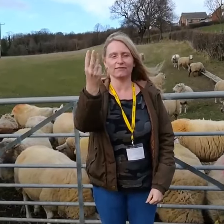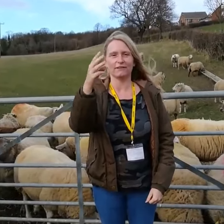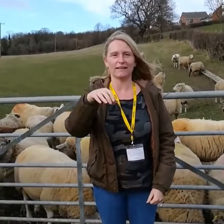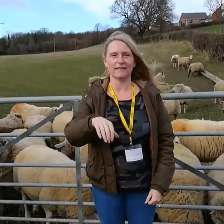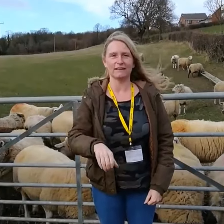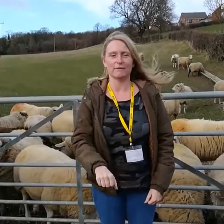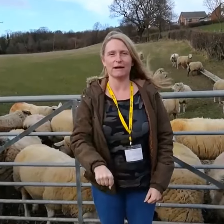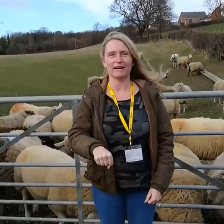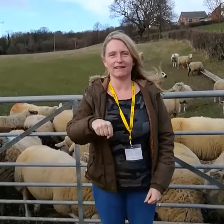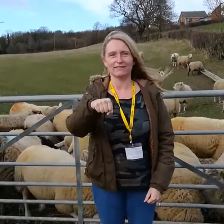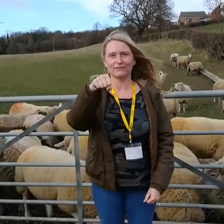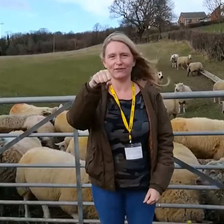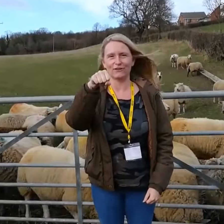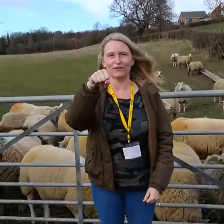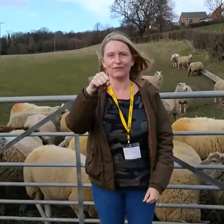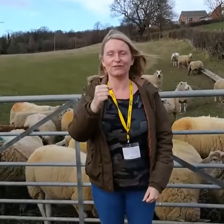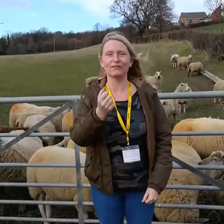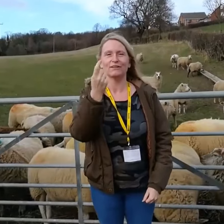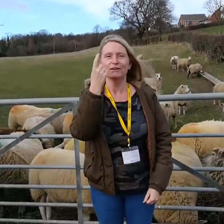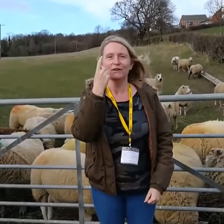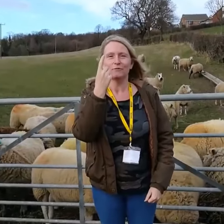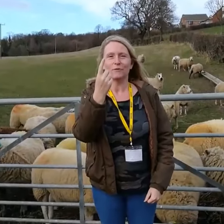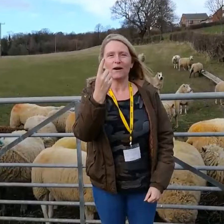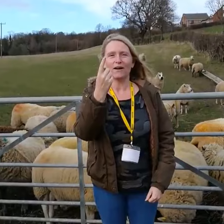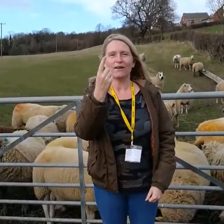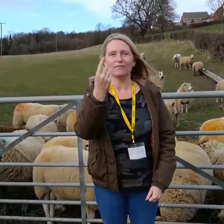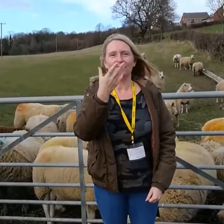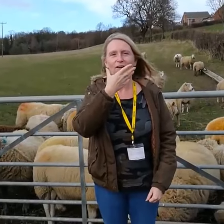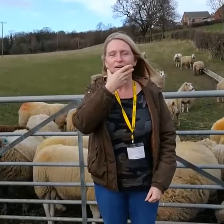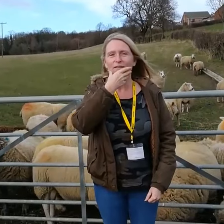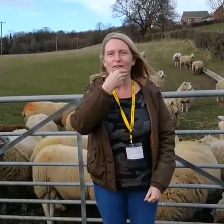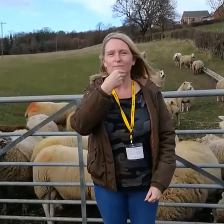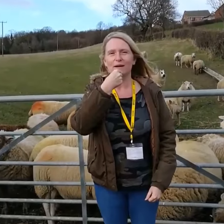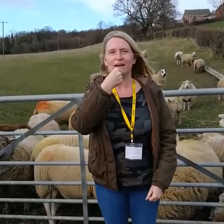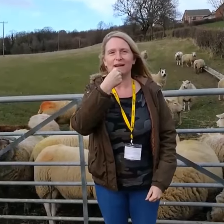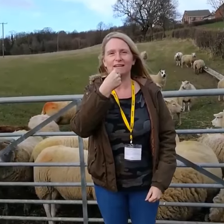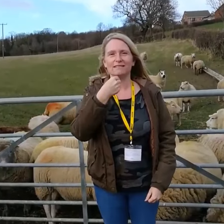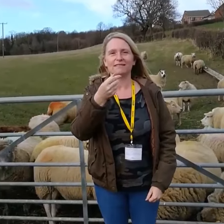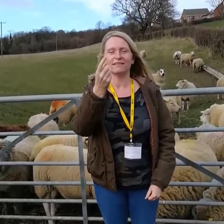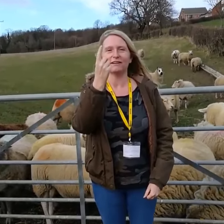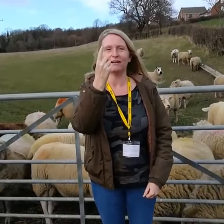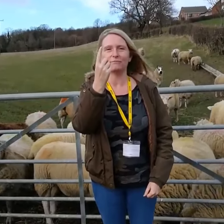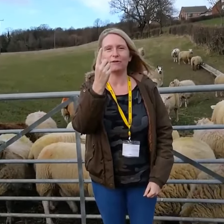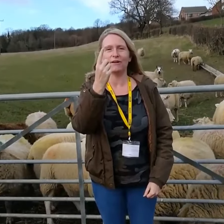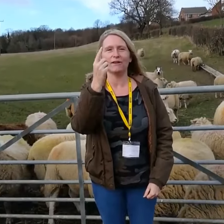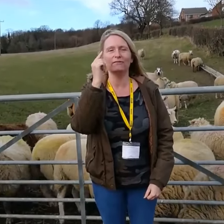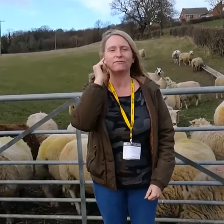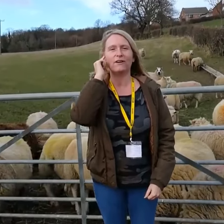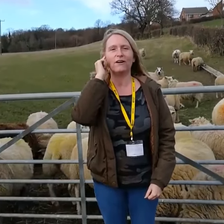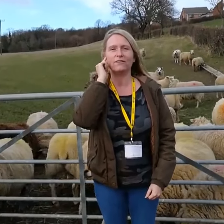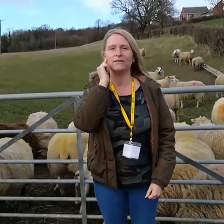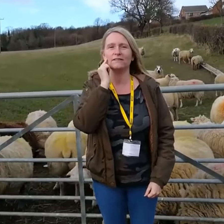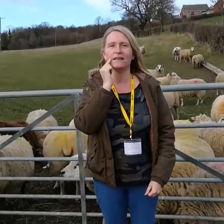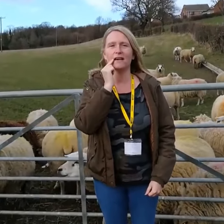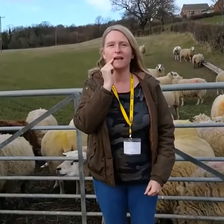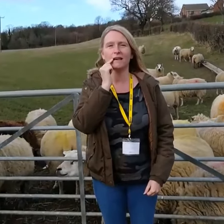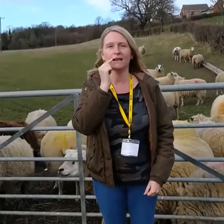three bags full. One for the master and one for the dame.